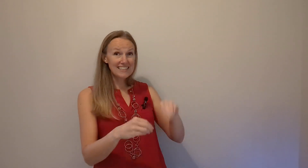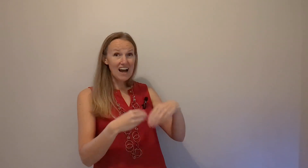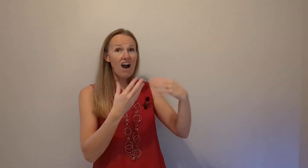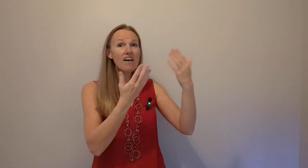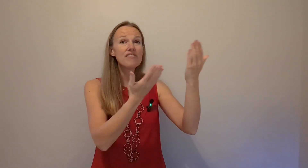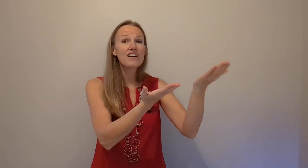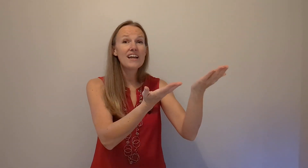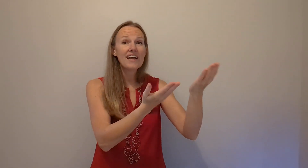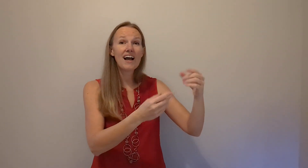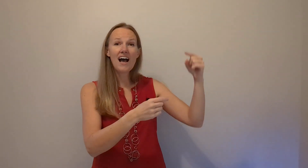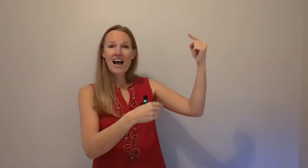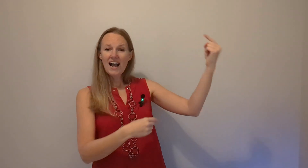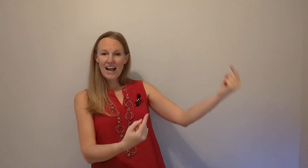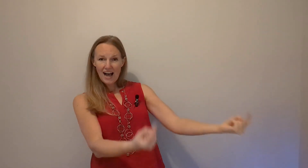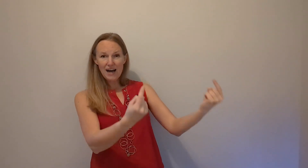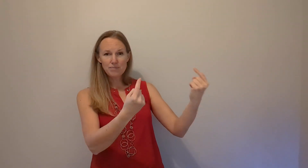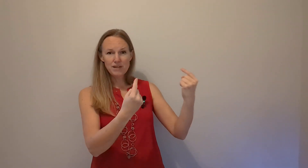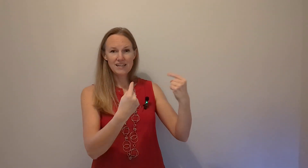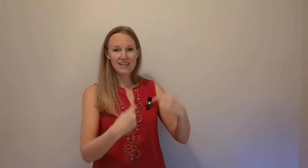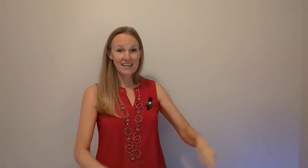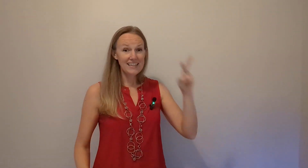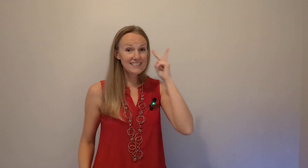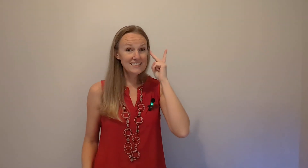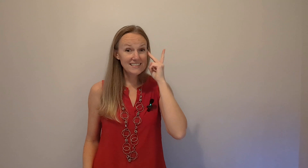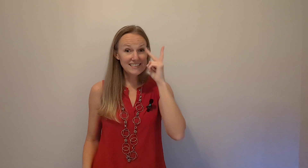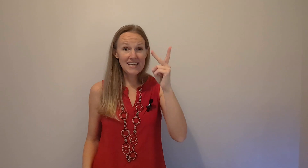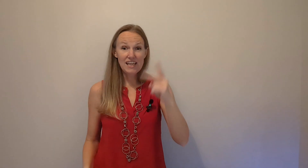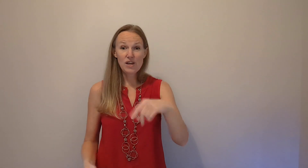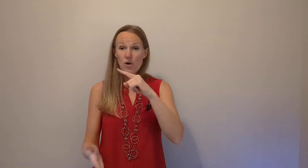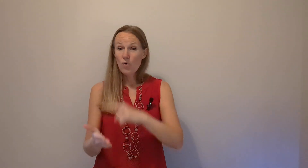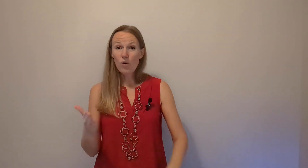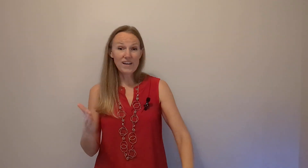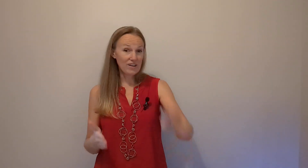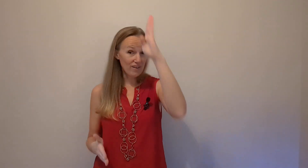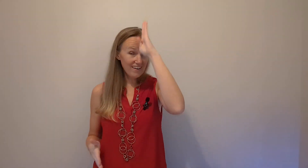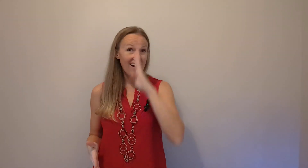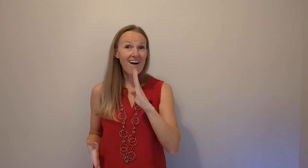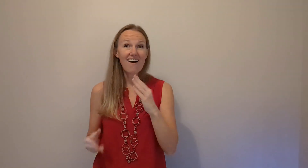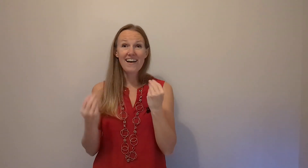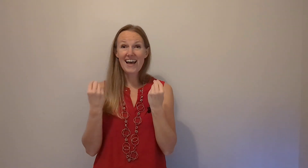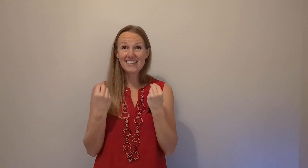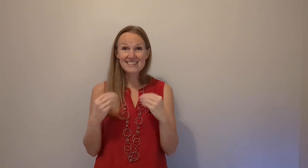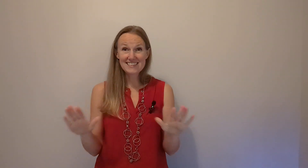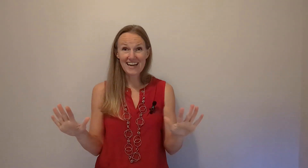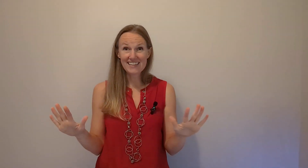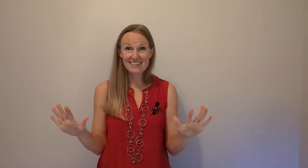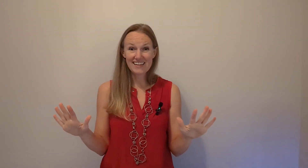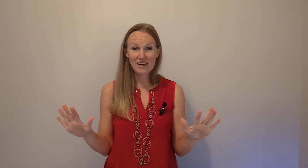the offering. Come, see what your God has done. Okay, one